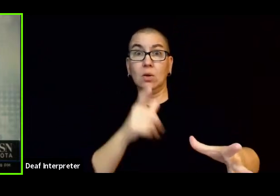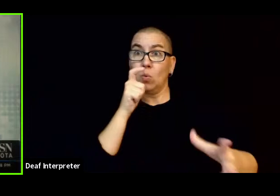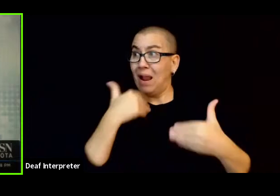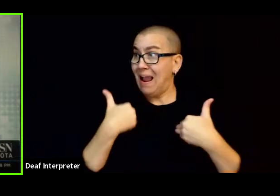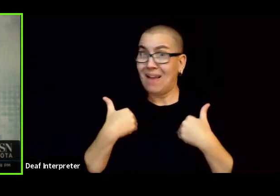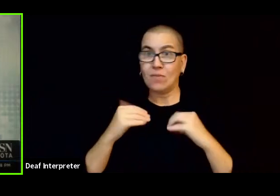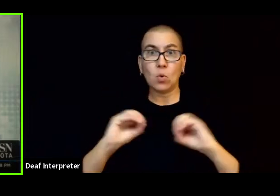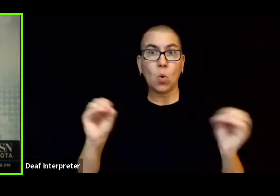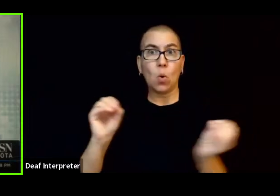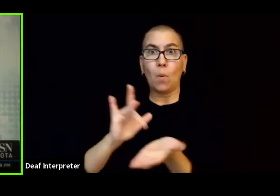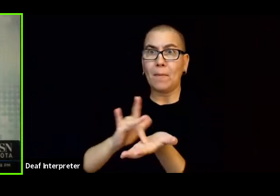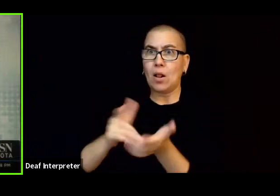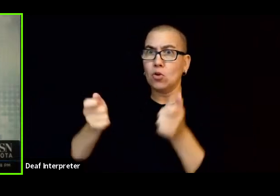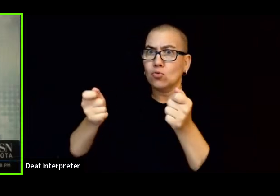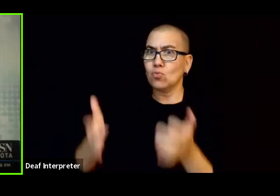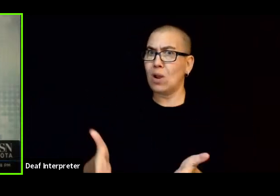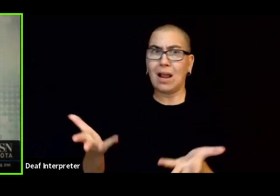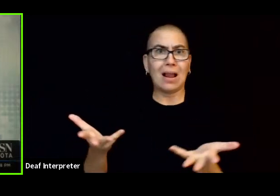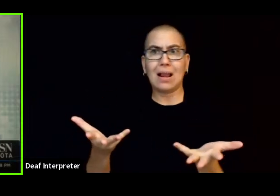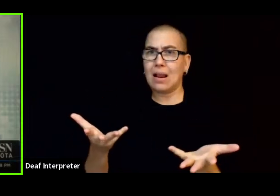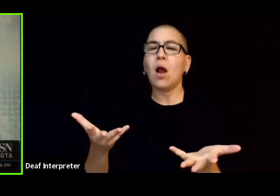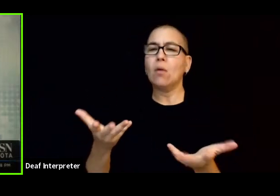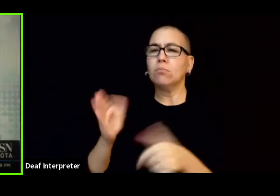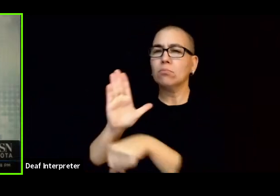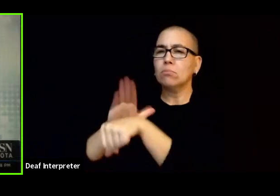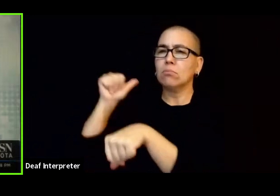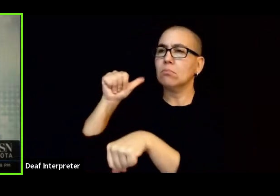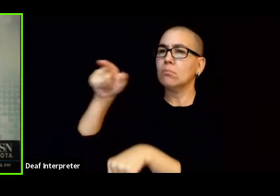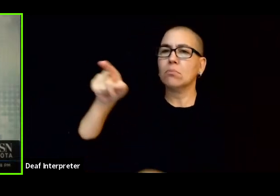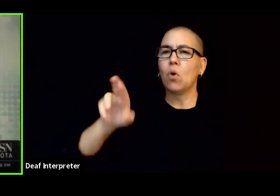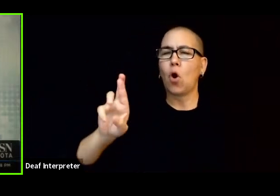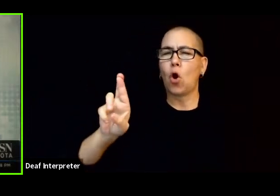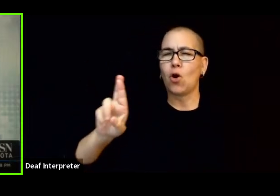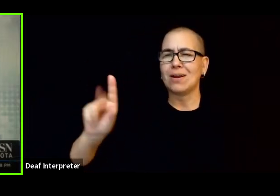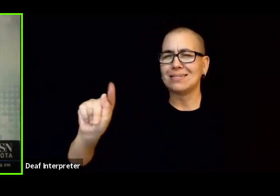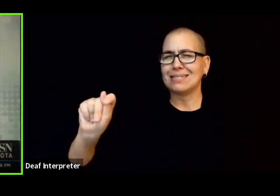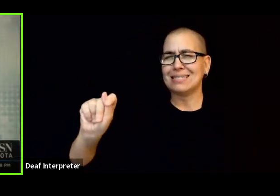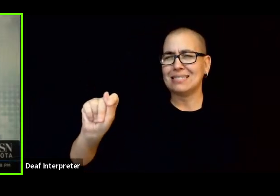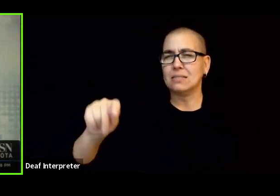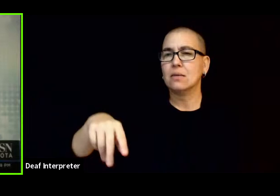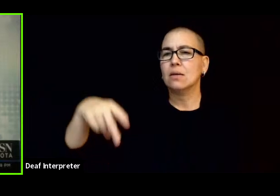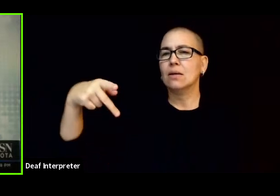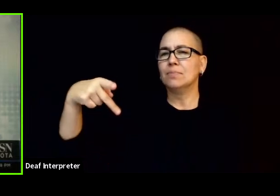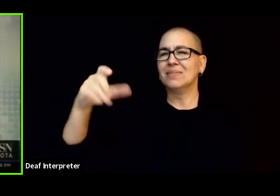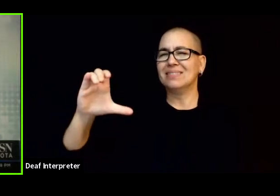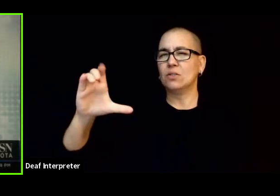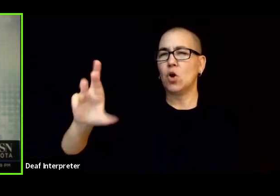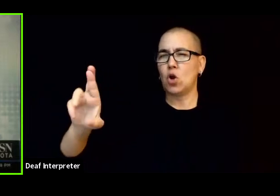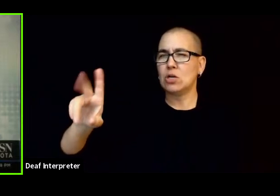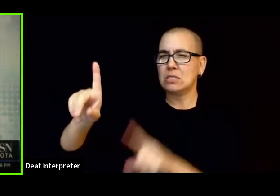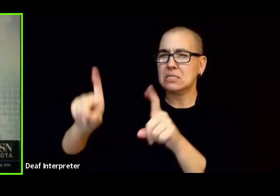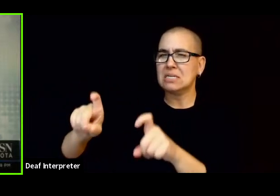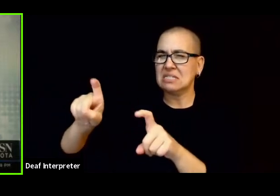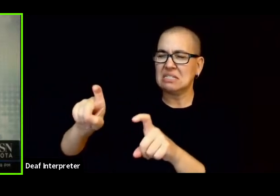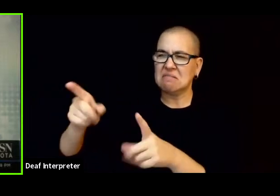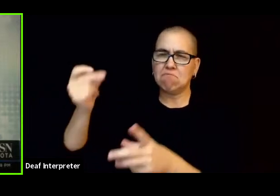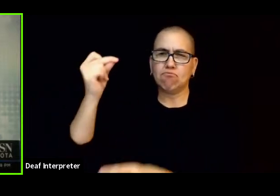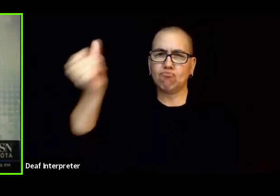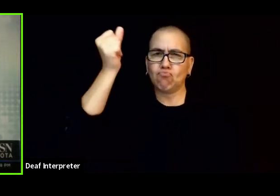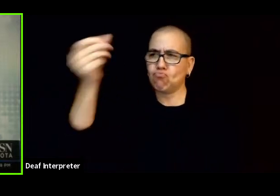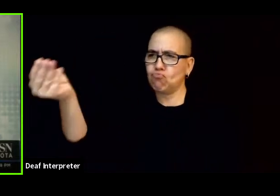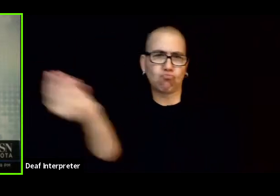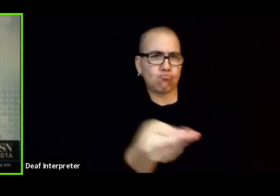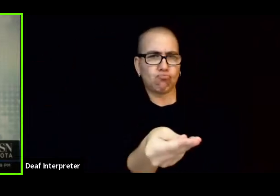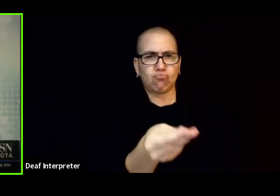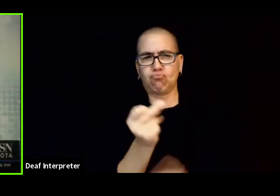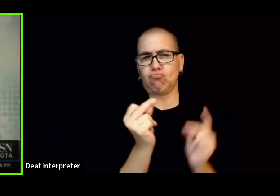their RT-PCR tests more easily. We've started a nurse triage line for those facilities using the state-provided